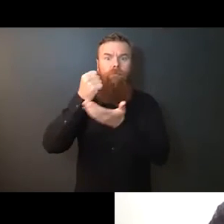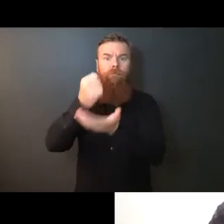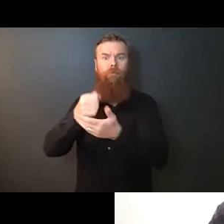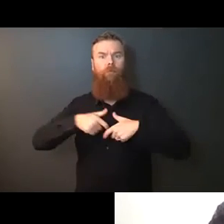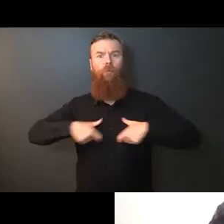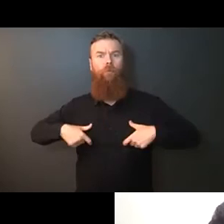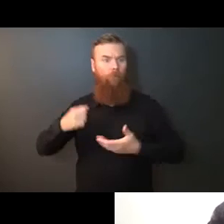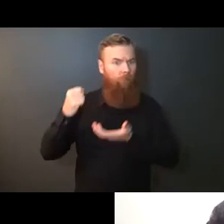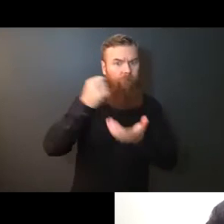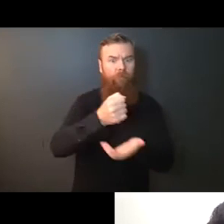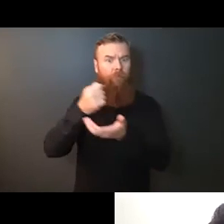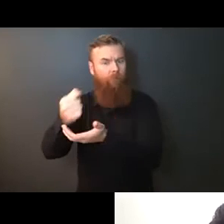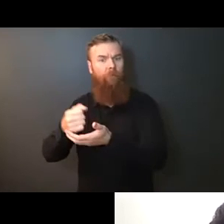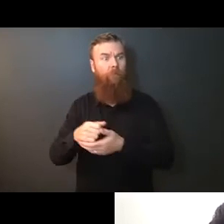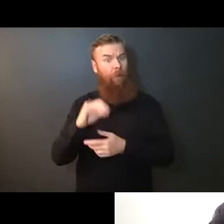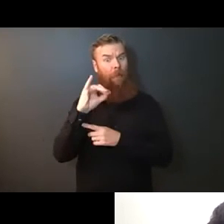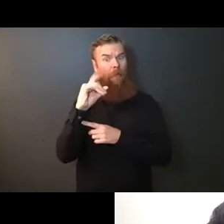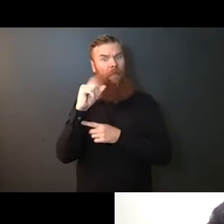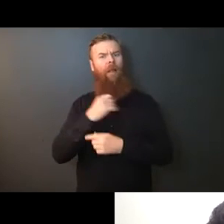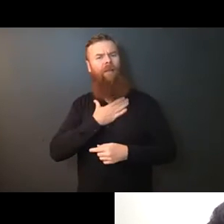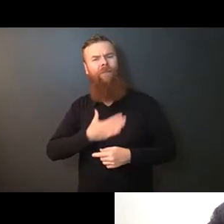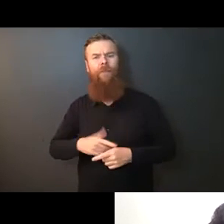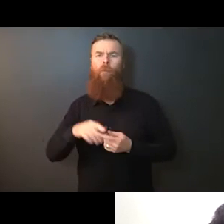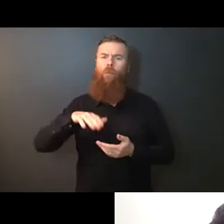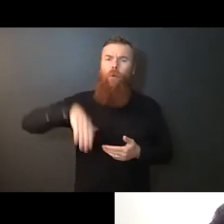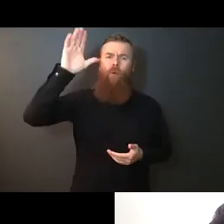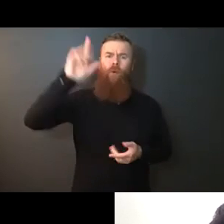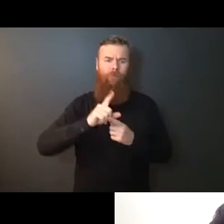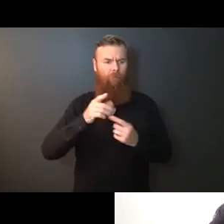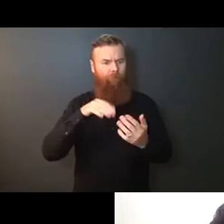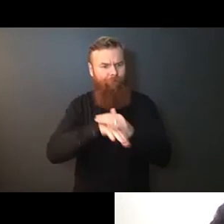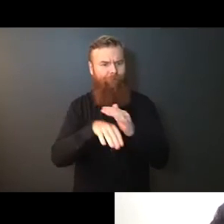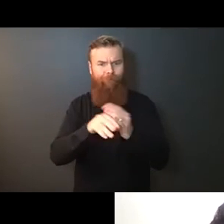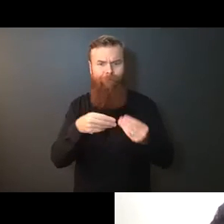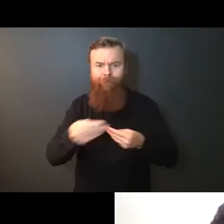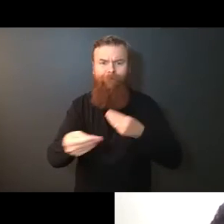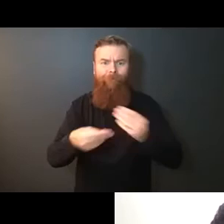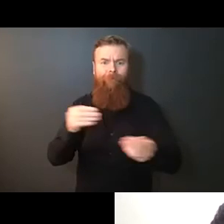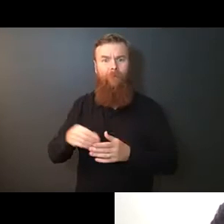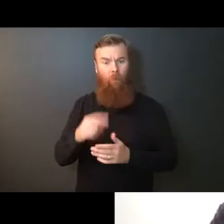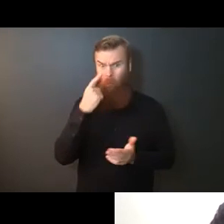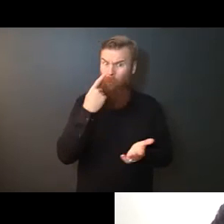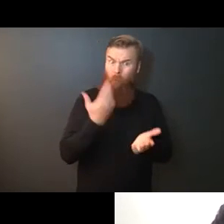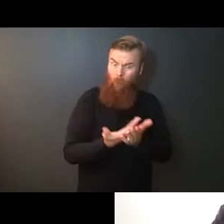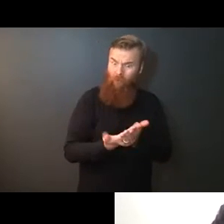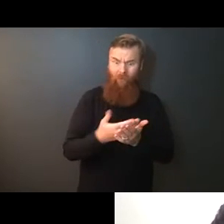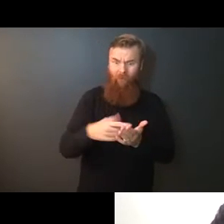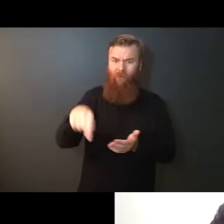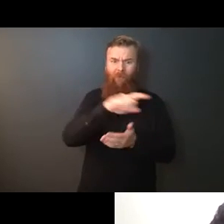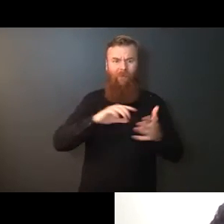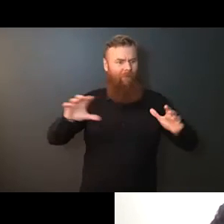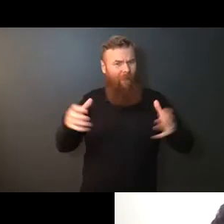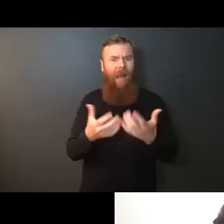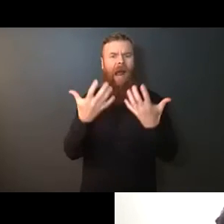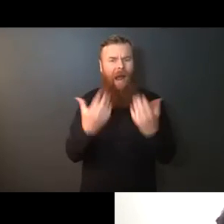more, but actually a clear proof that when you combine those 4 characteristics I just